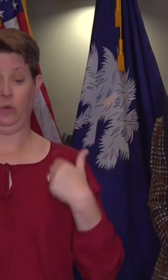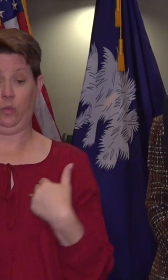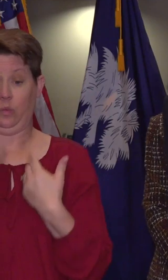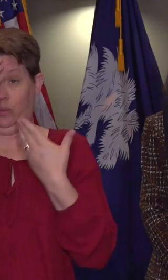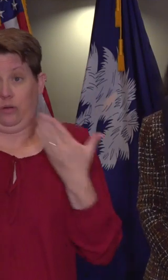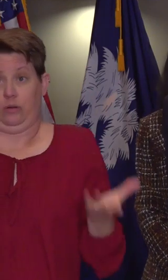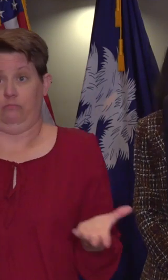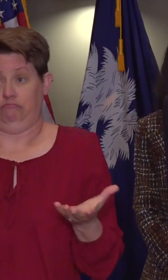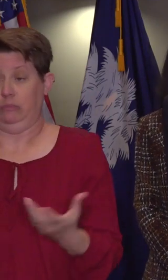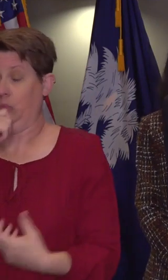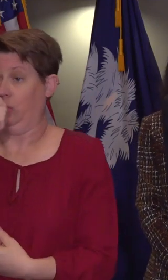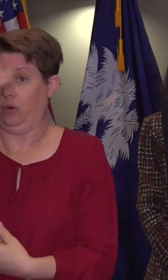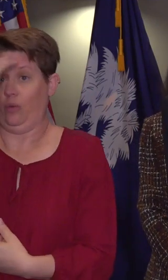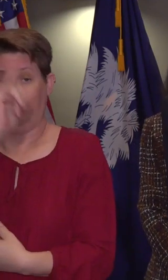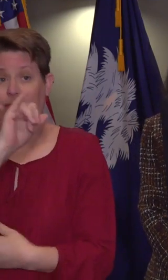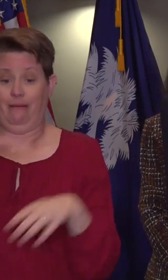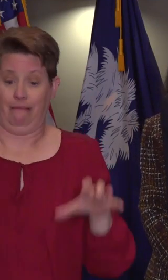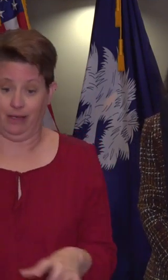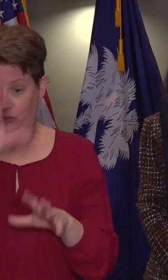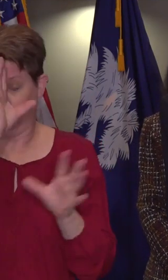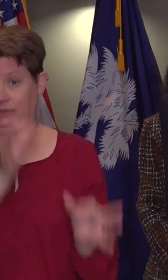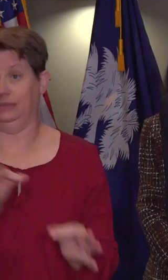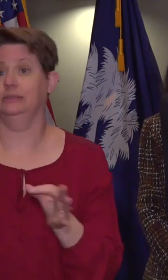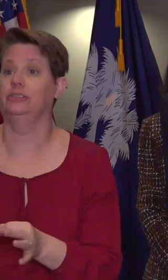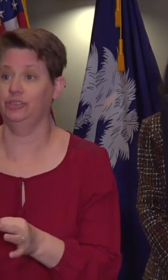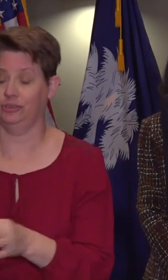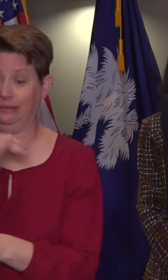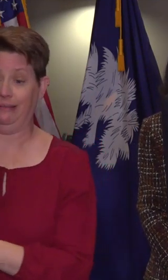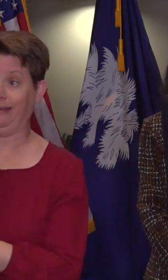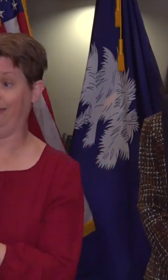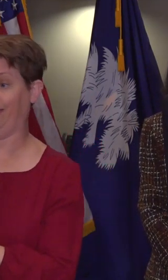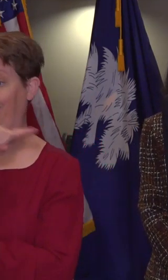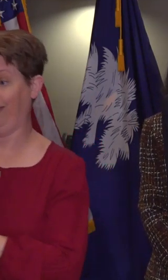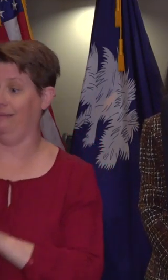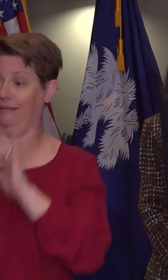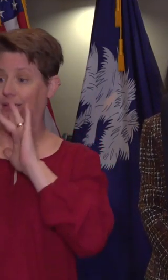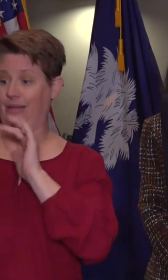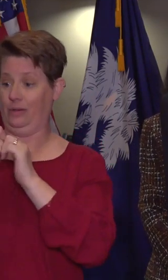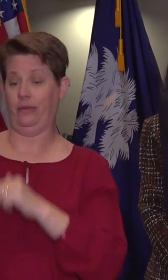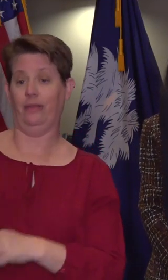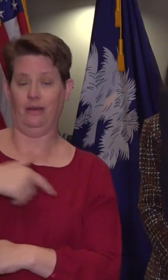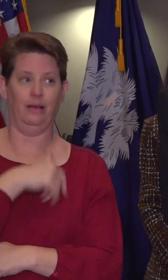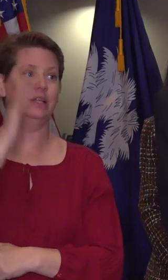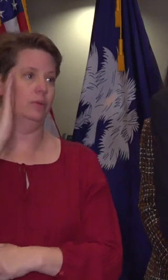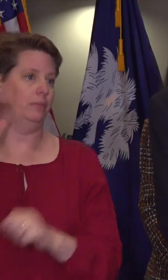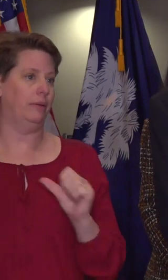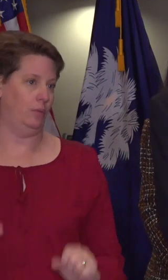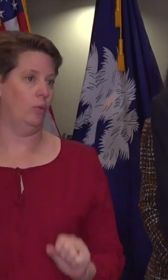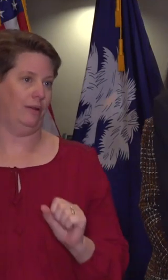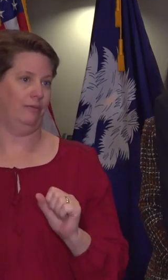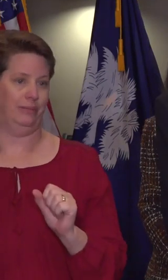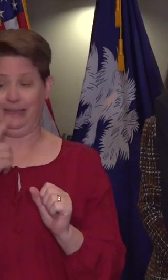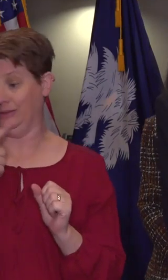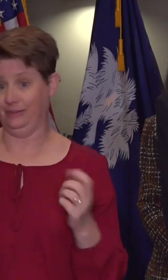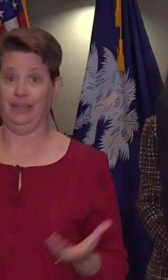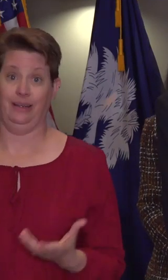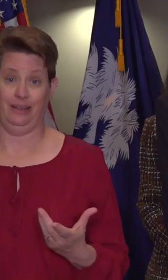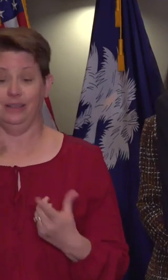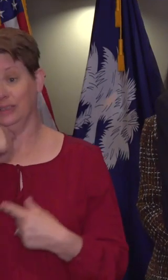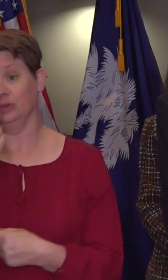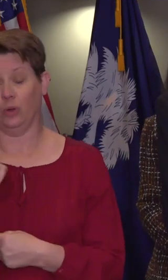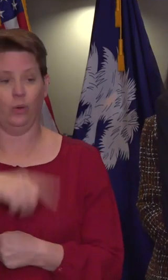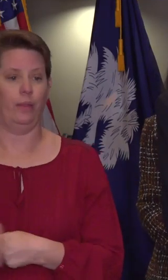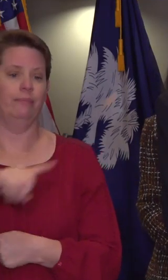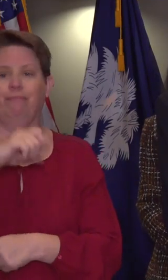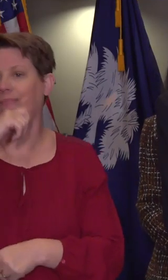aware of their action decision. And if they had consulted with us, we probably would have, as has been said here, told them